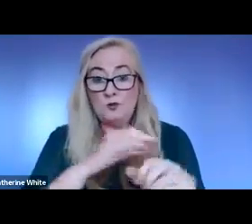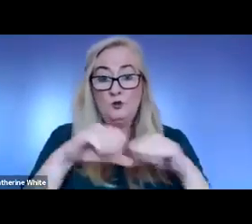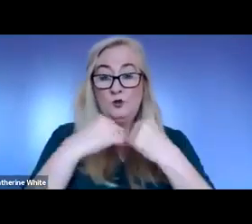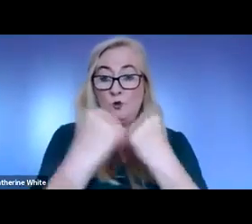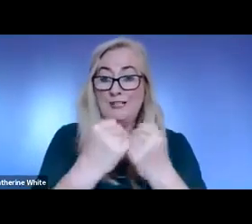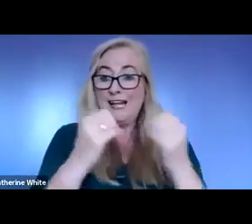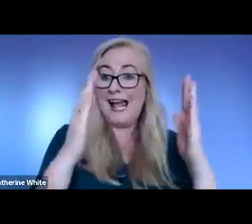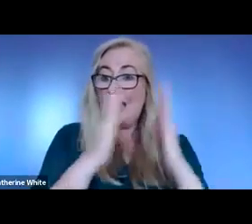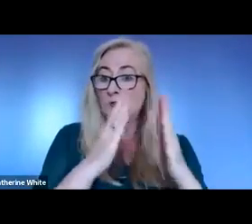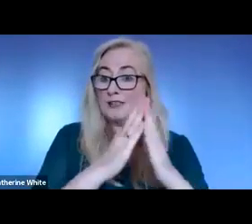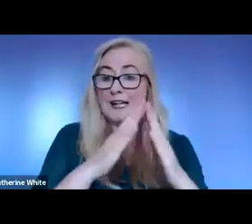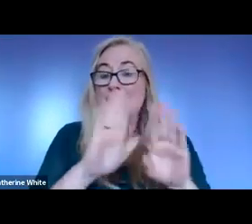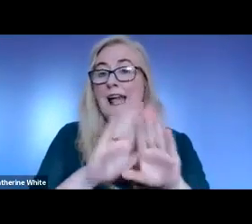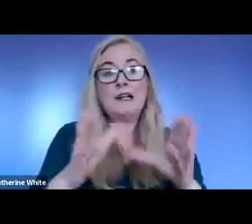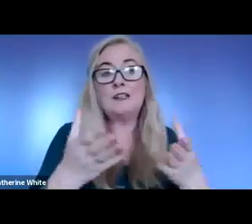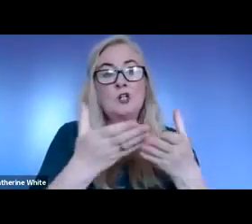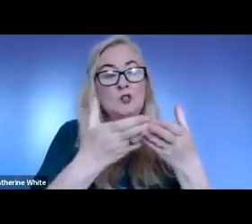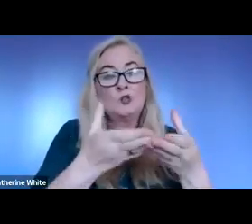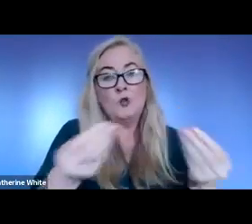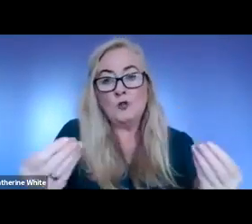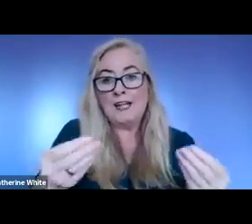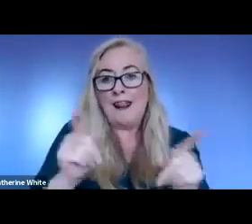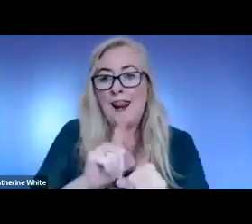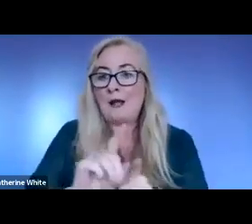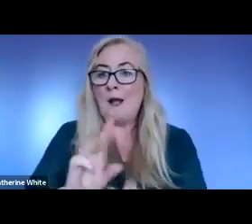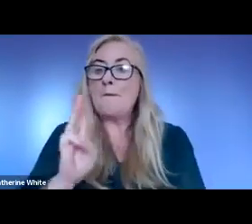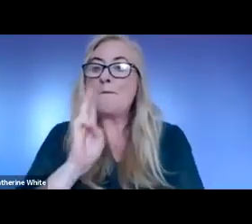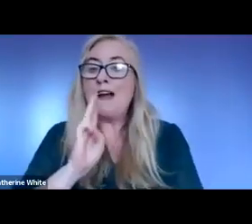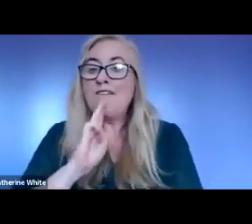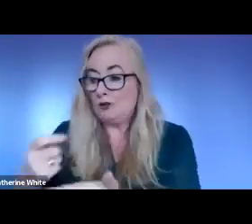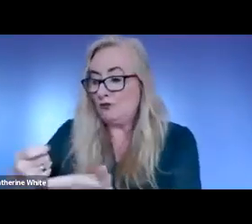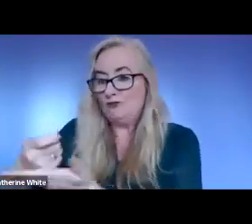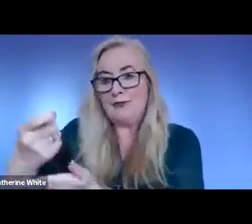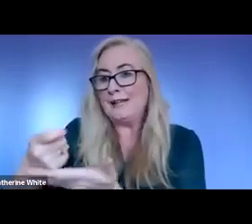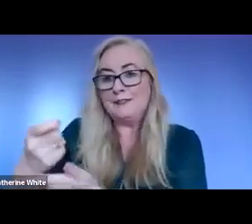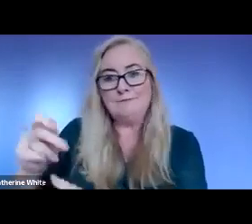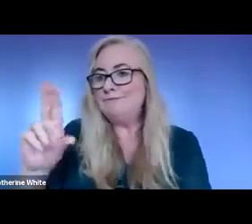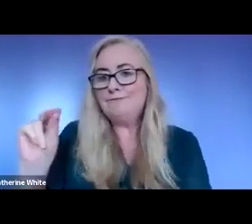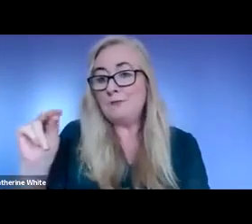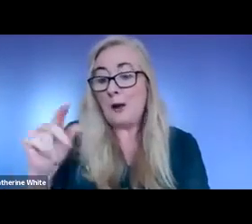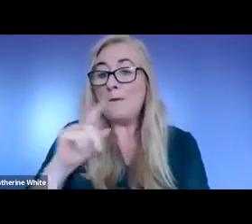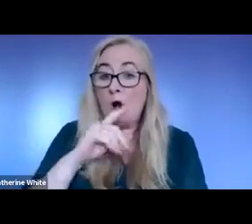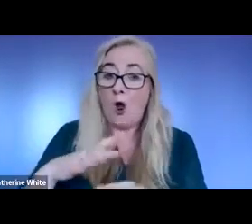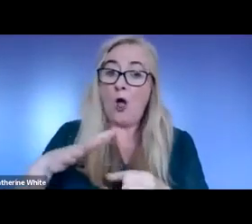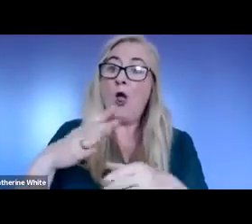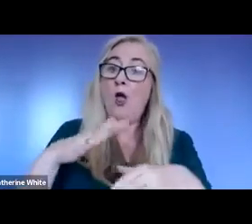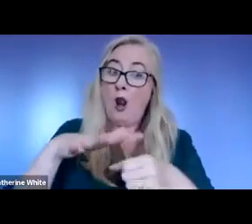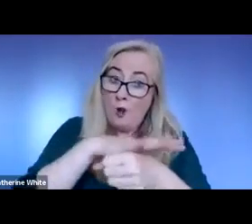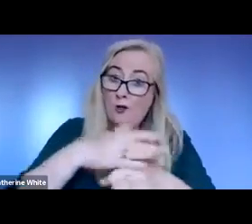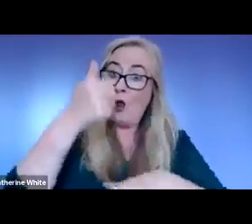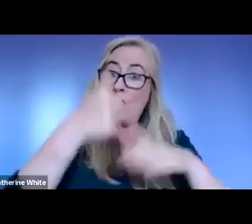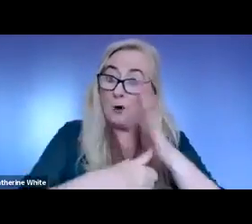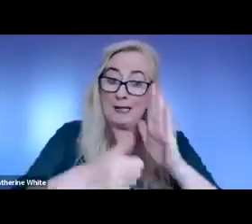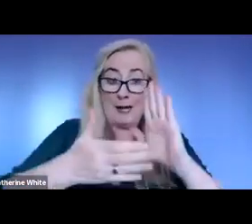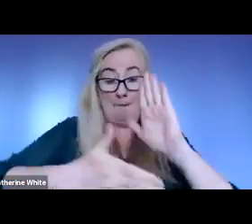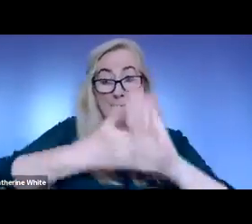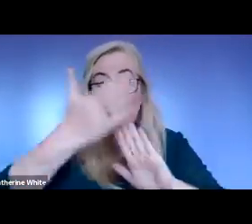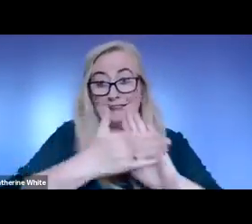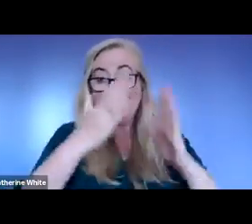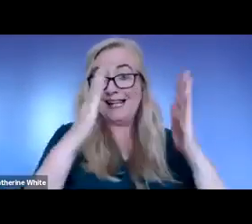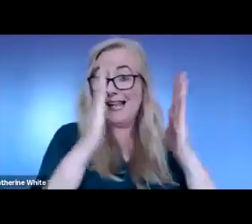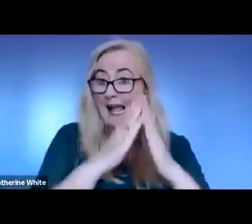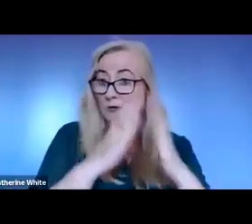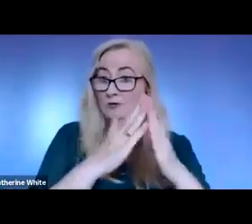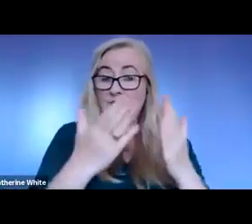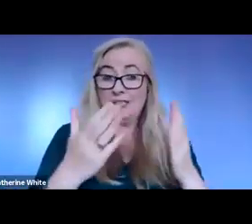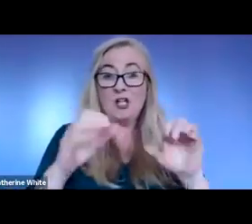social housing solutions that are basically private rental sector, but actual local authority built, approved housing body built,